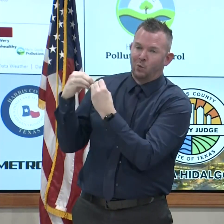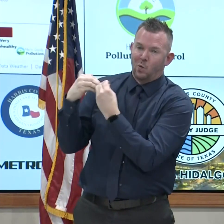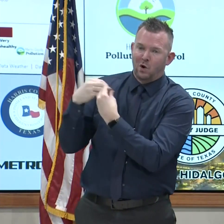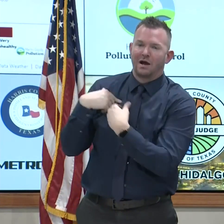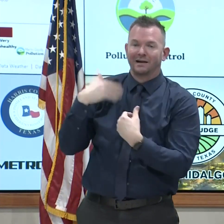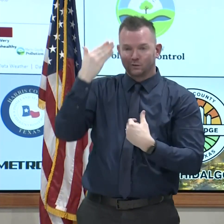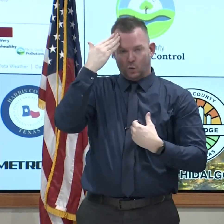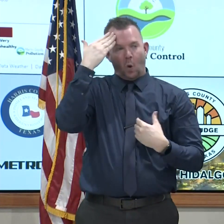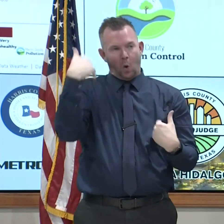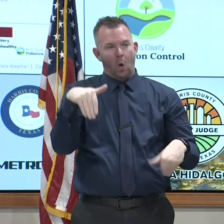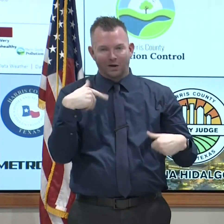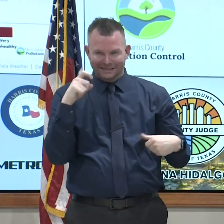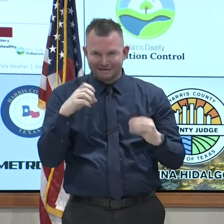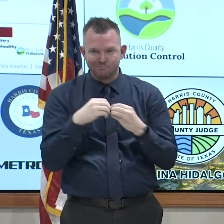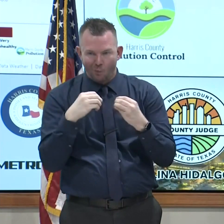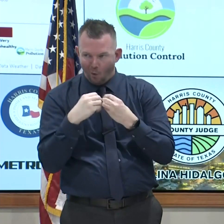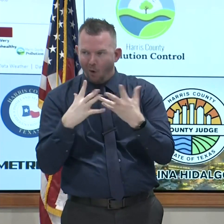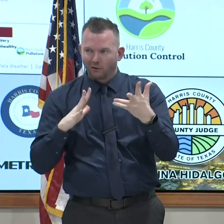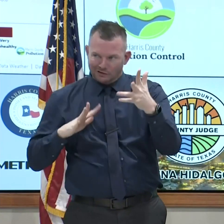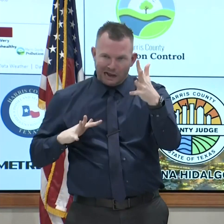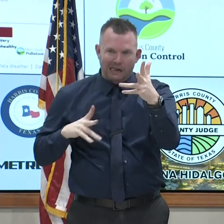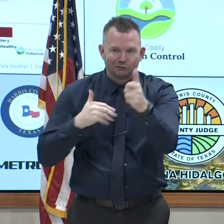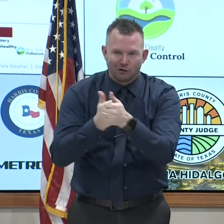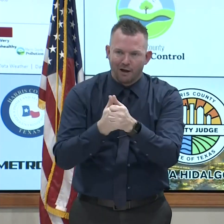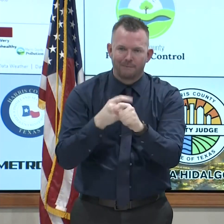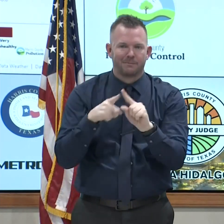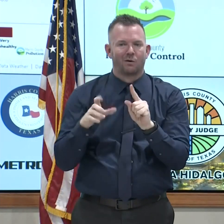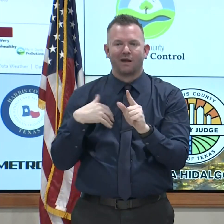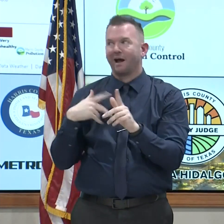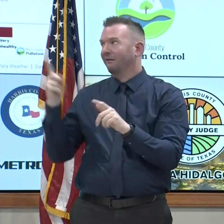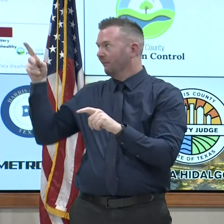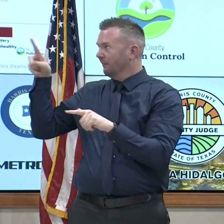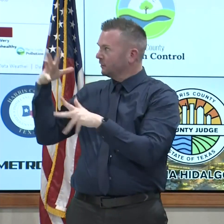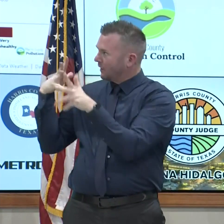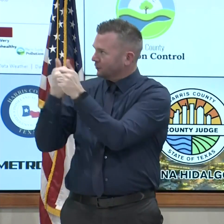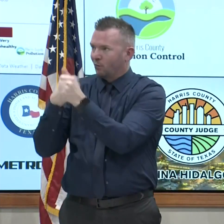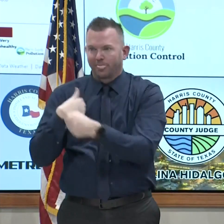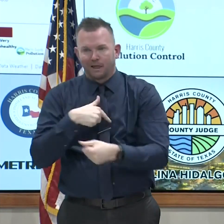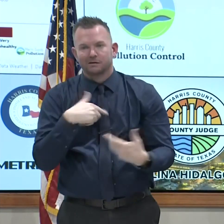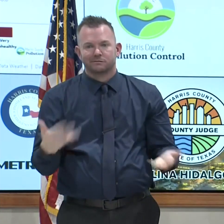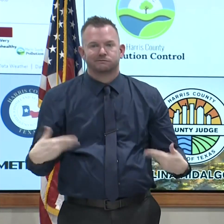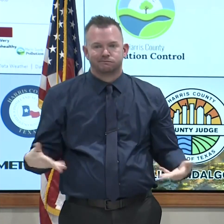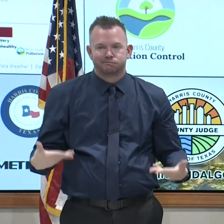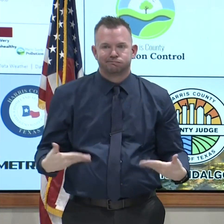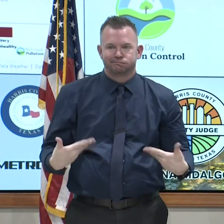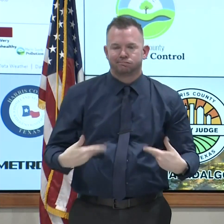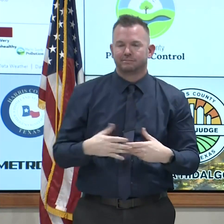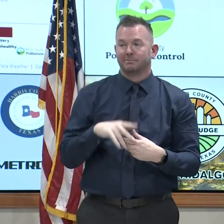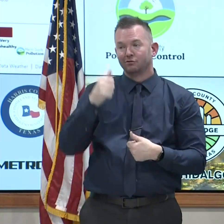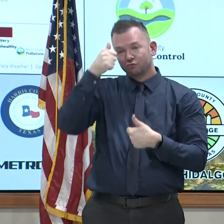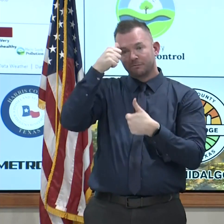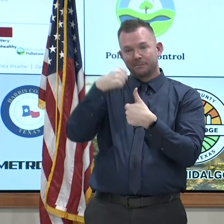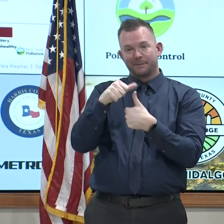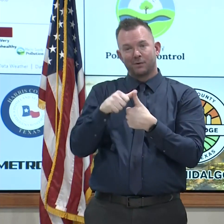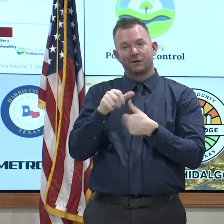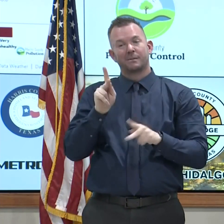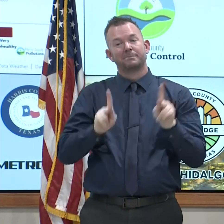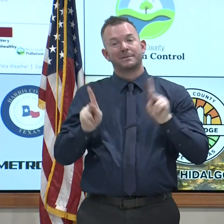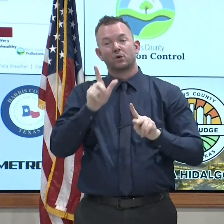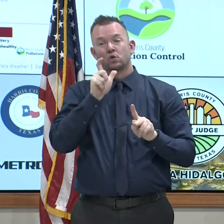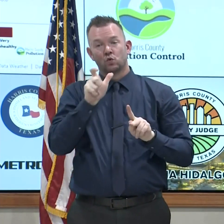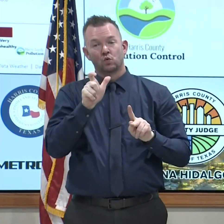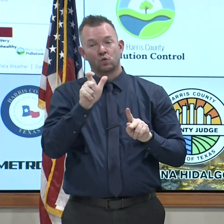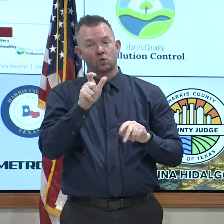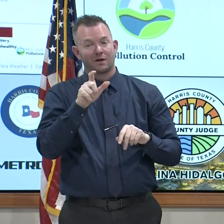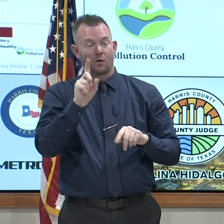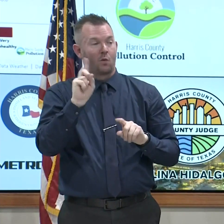catch up and supply chains to catch up. So for residents, remember, you can register for our wait list at